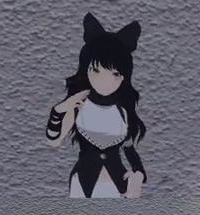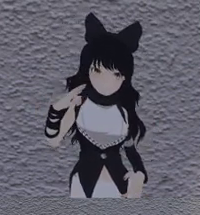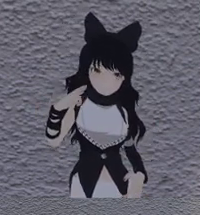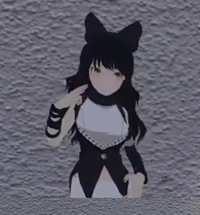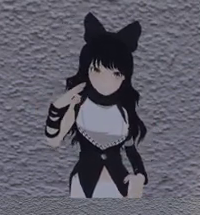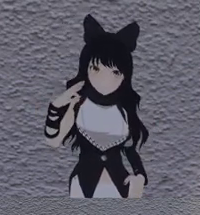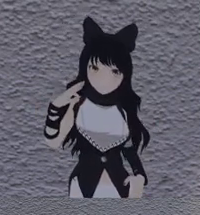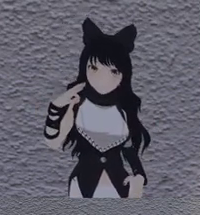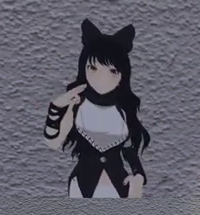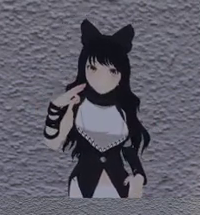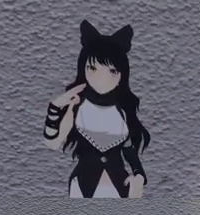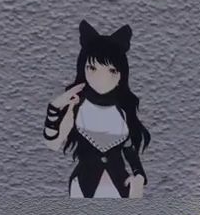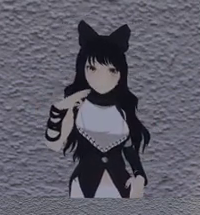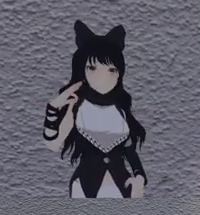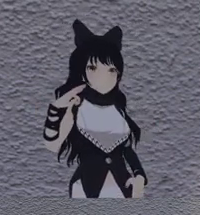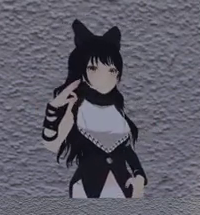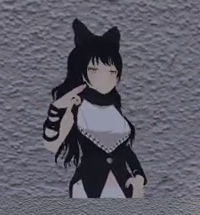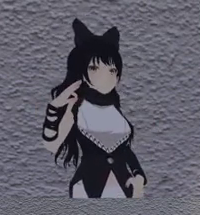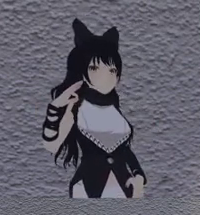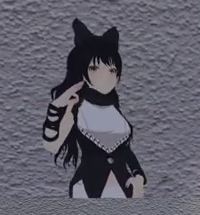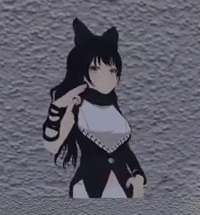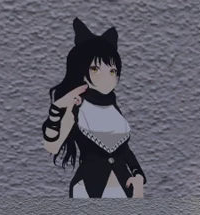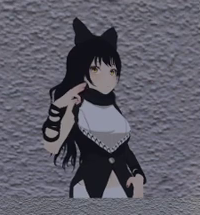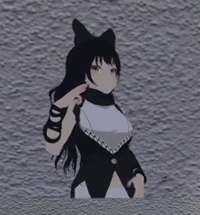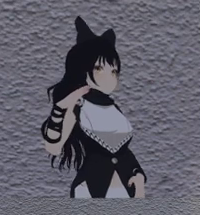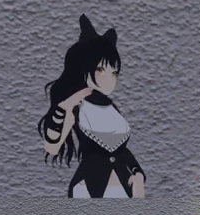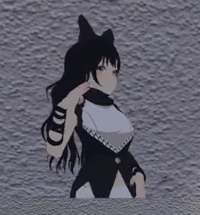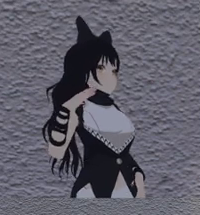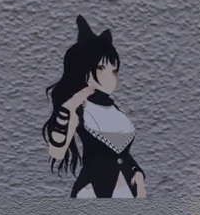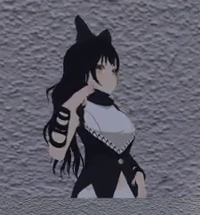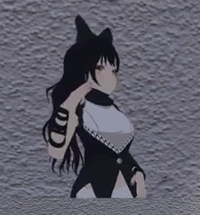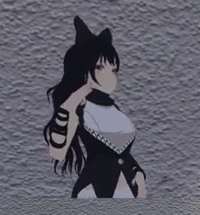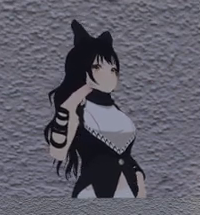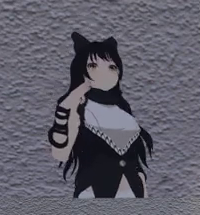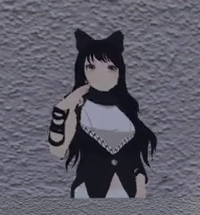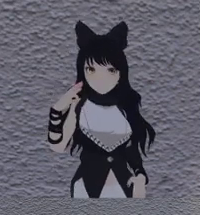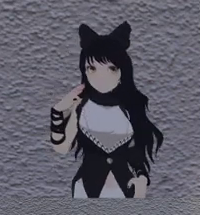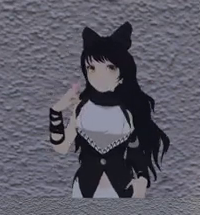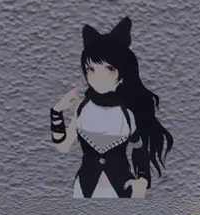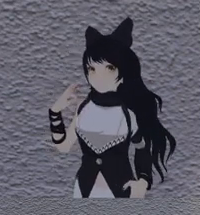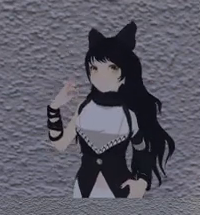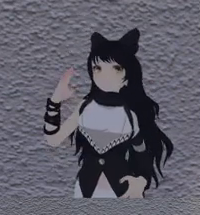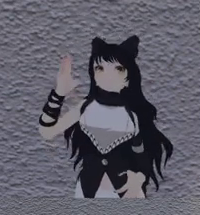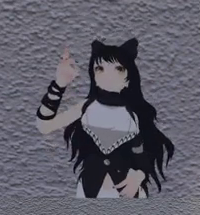Now this sign, what is it? Shirt. You're pulling the fabric of your shirt.